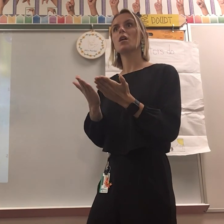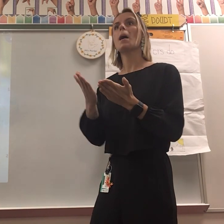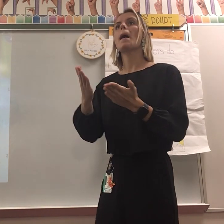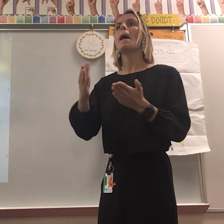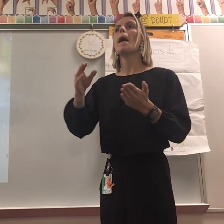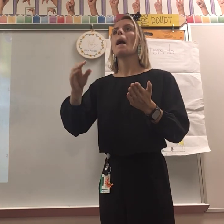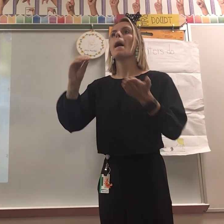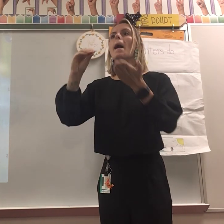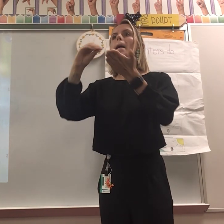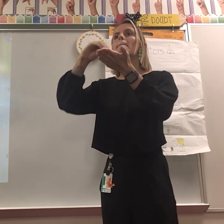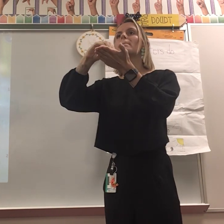Janessa's ready.